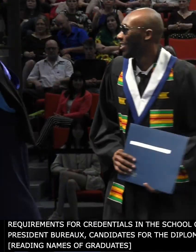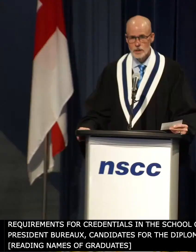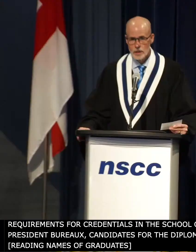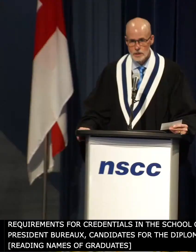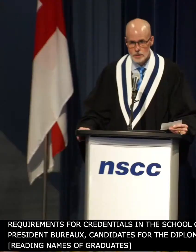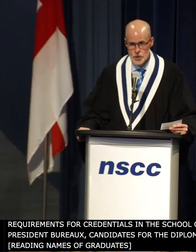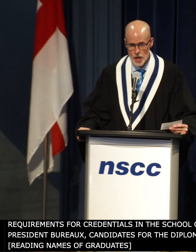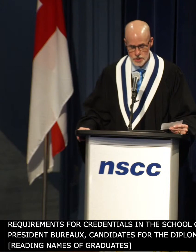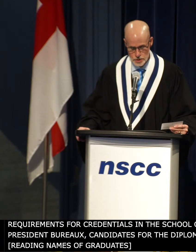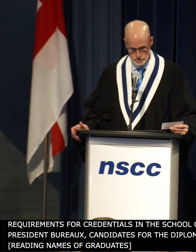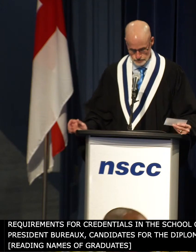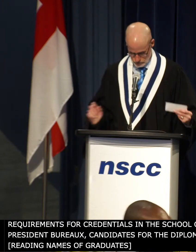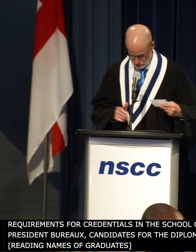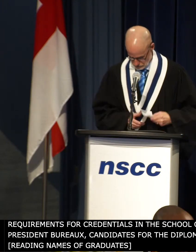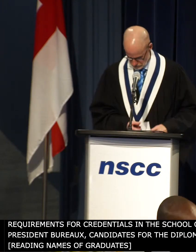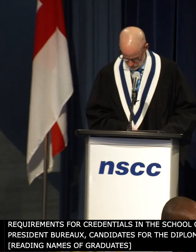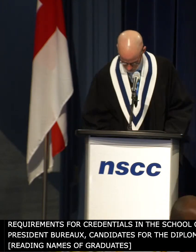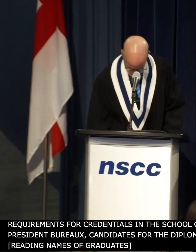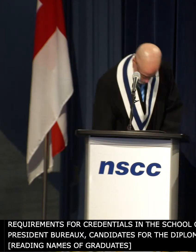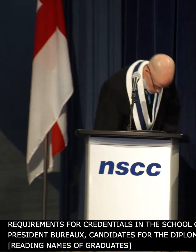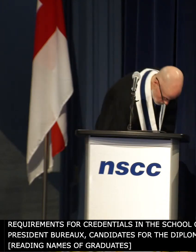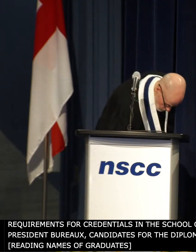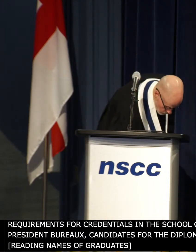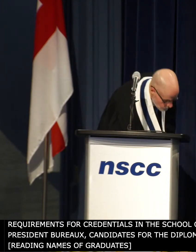Isaac Johnson.